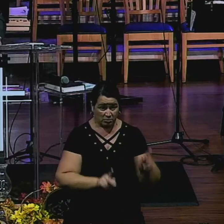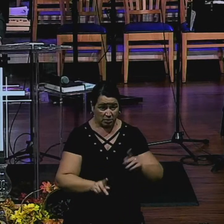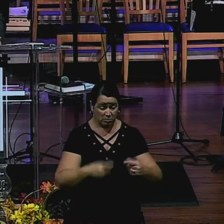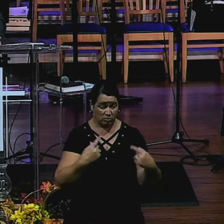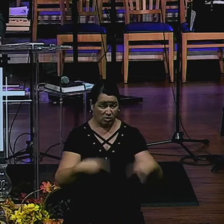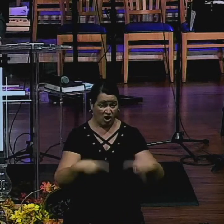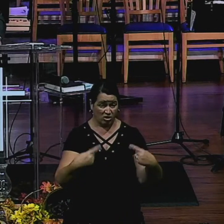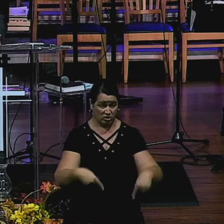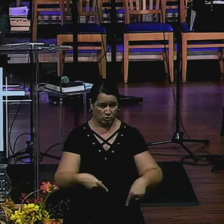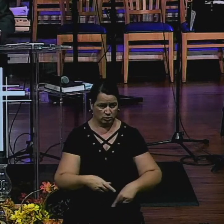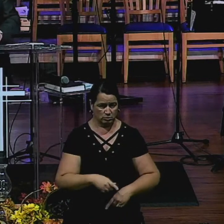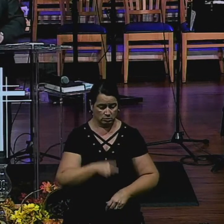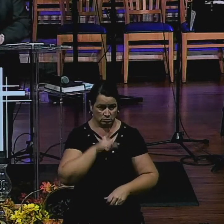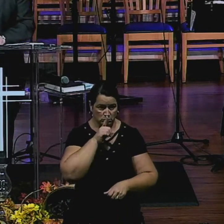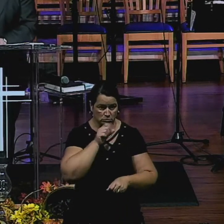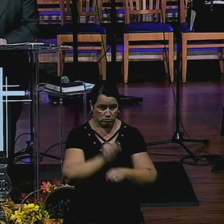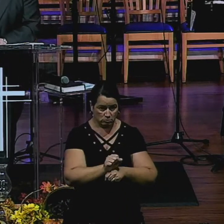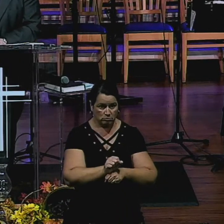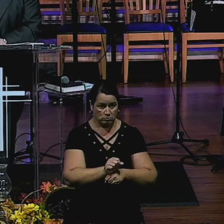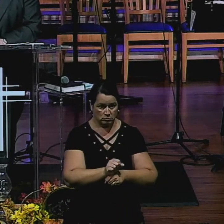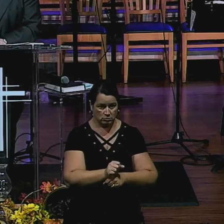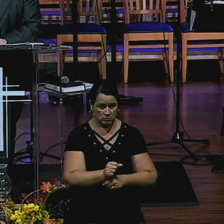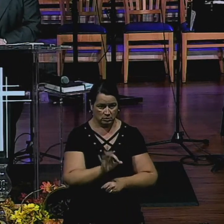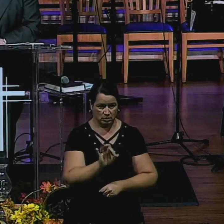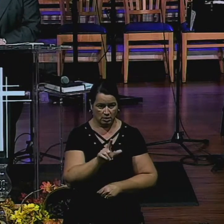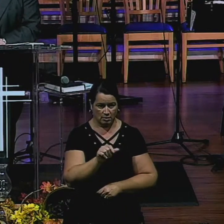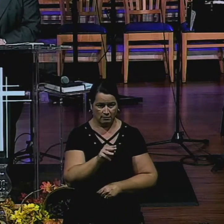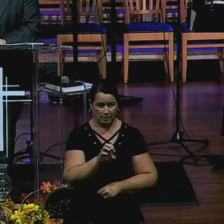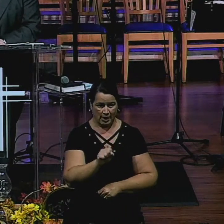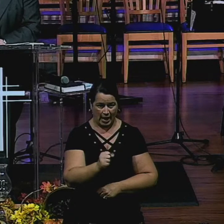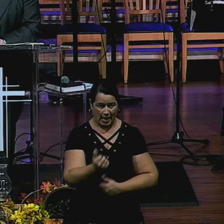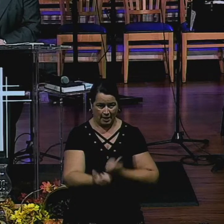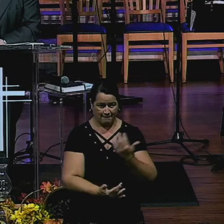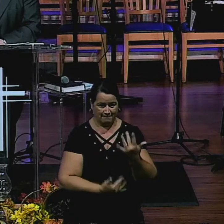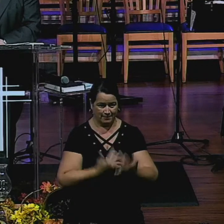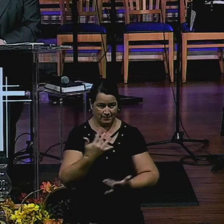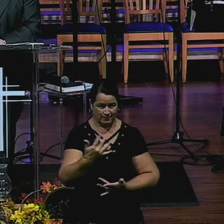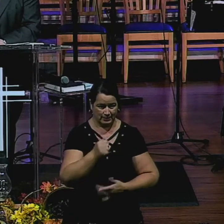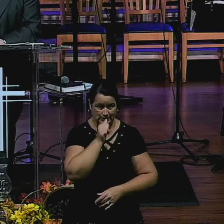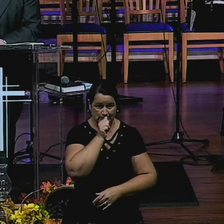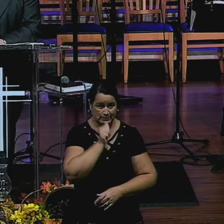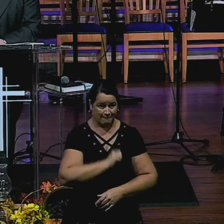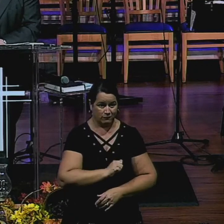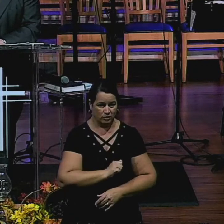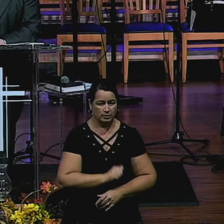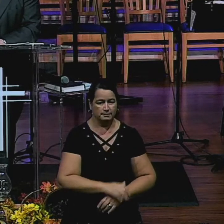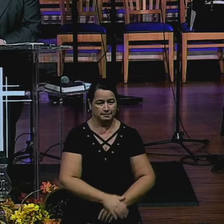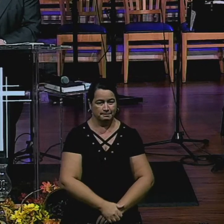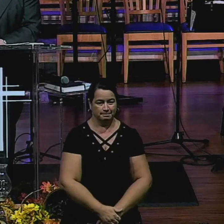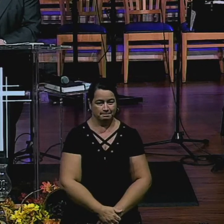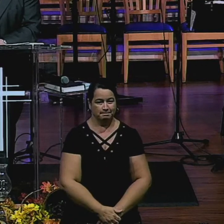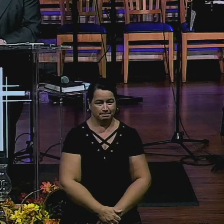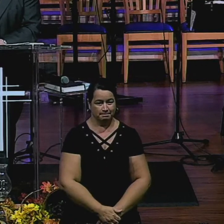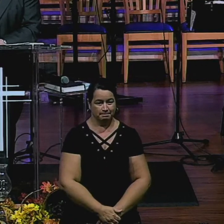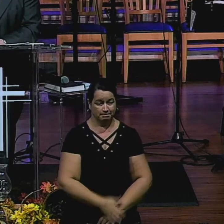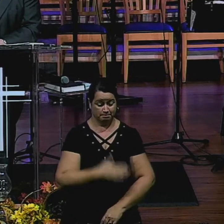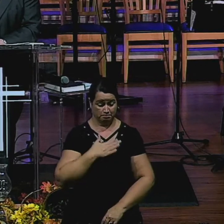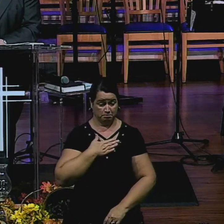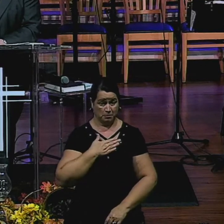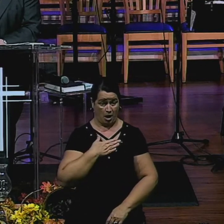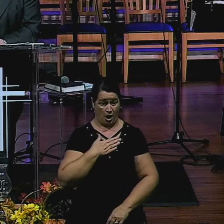literal? Will there be flames? Will there be suffering? Well, dear ones, I'm going to tell you this. My